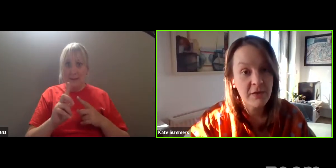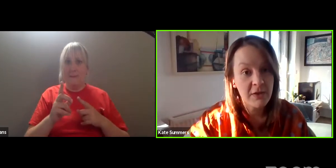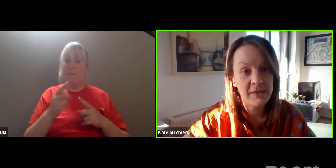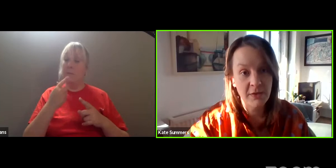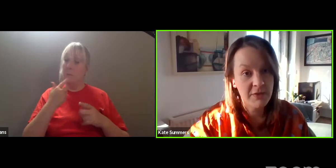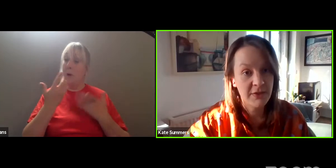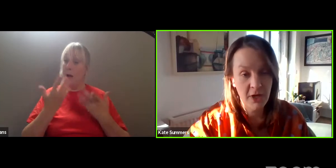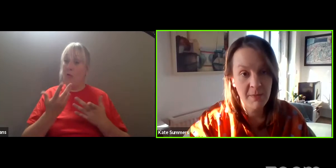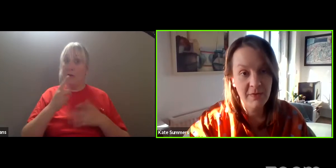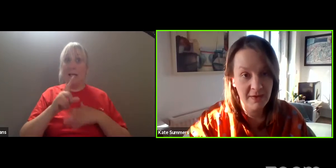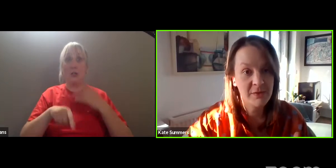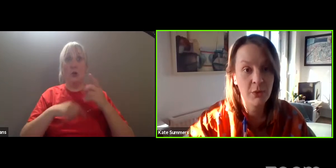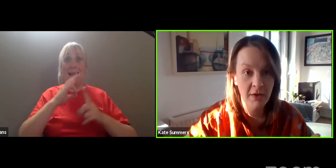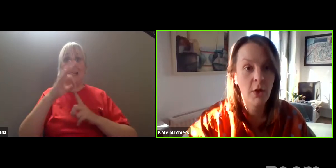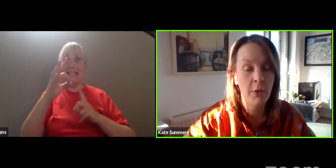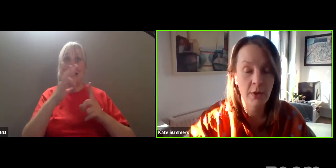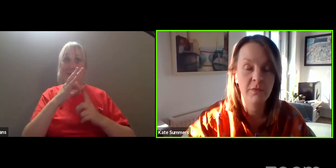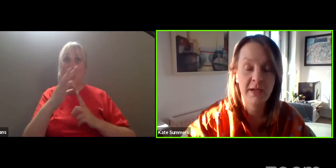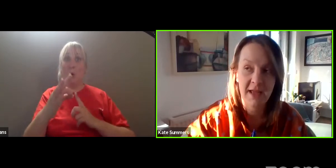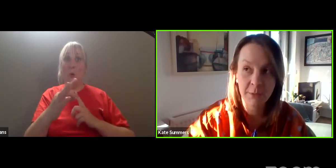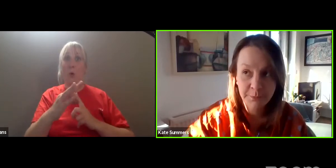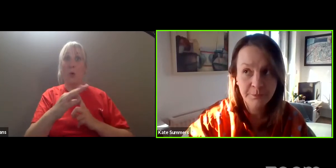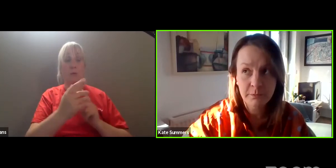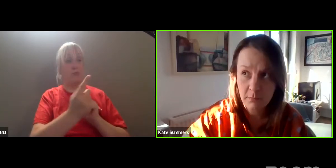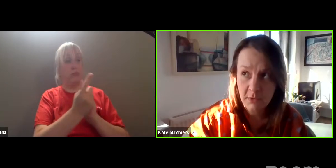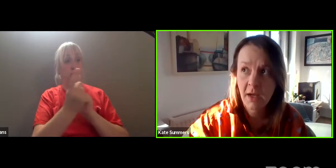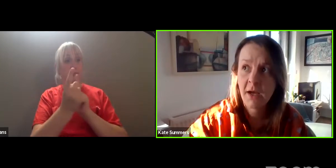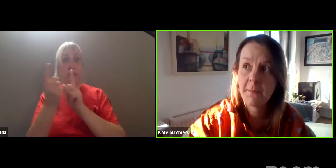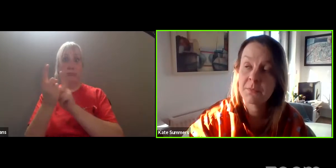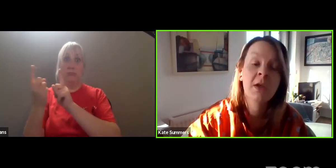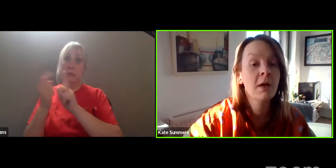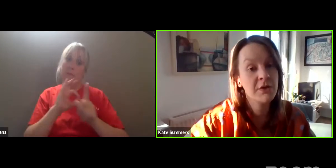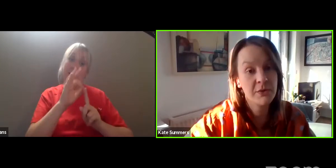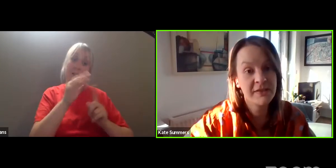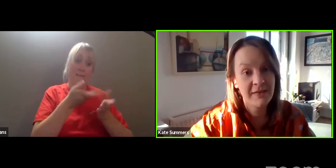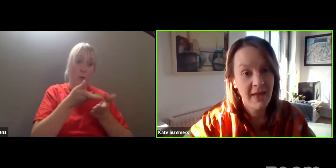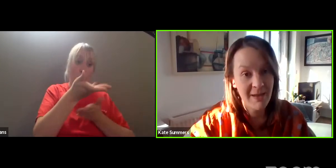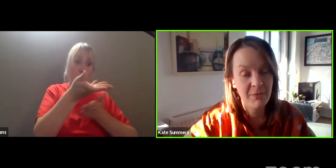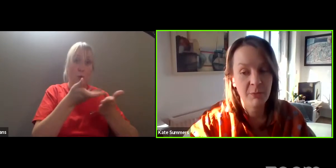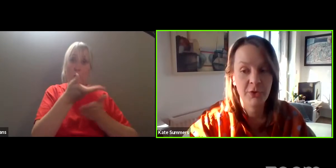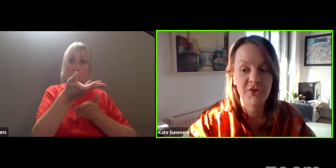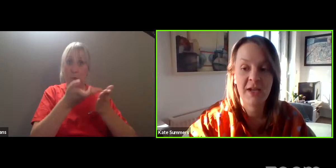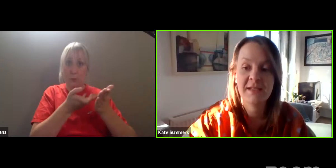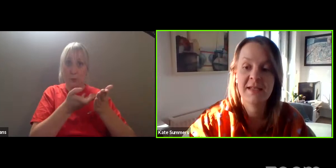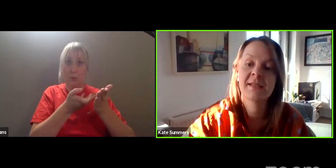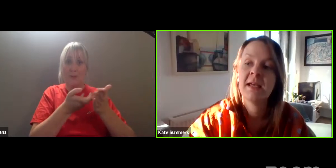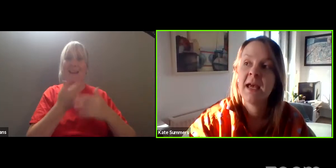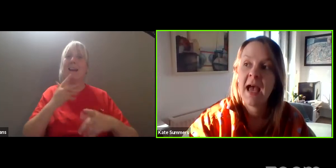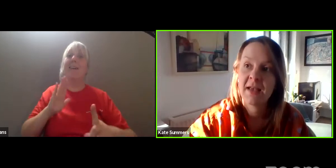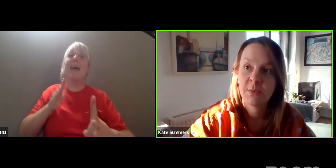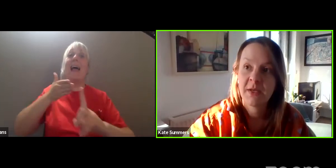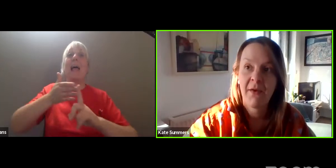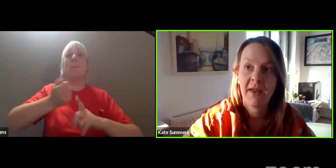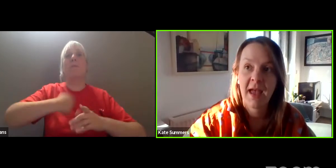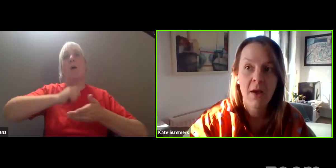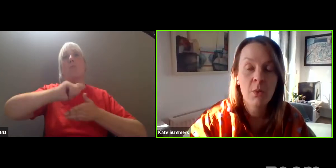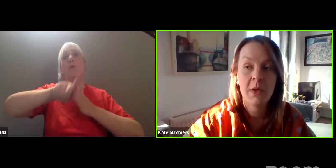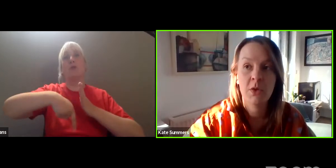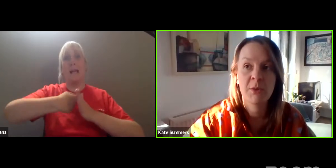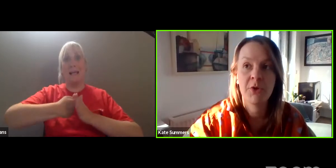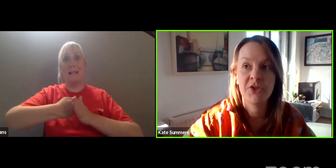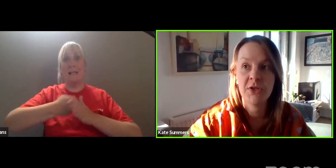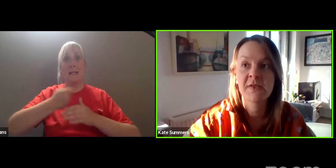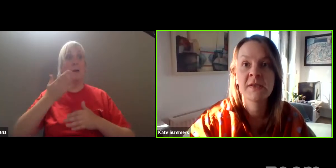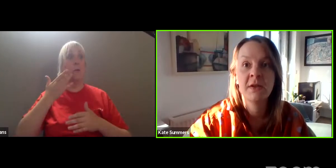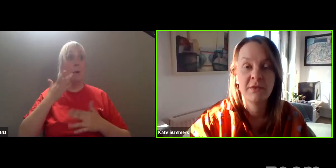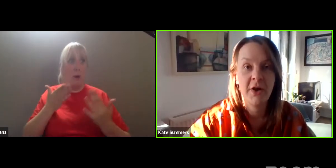those interviews that I was describing. That's all kind of going on right now. I should also say the aim of the project is, as we're carrying it out, we